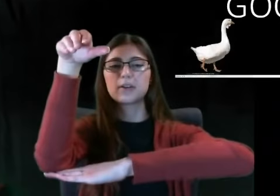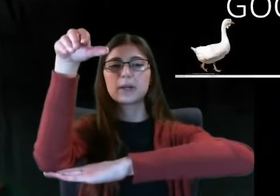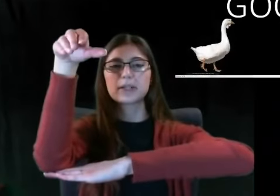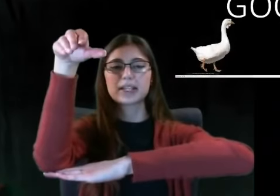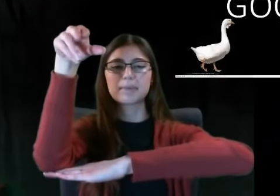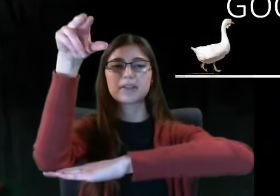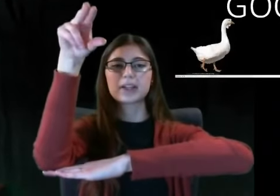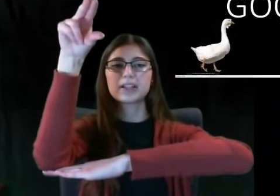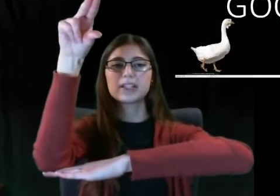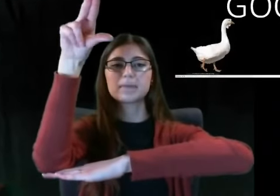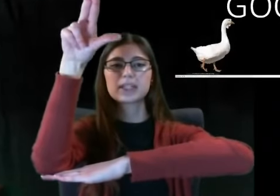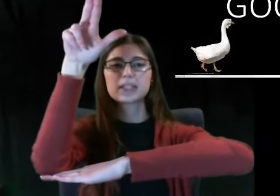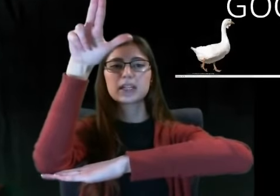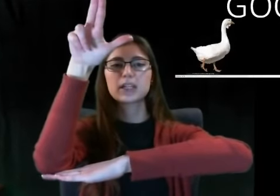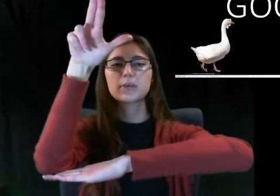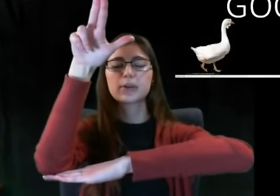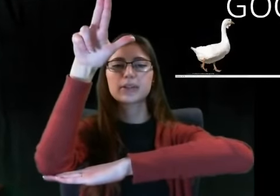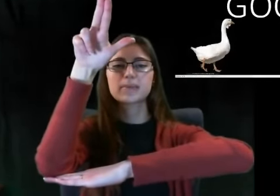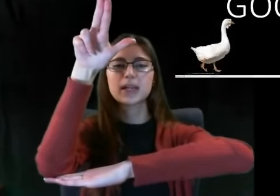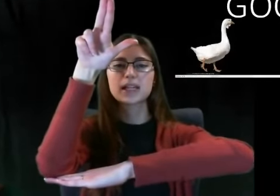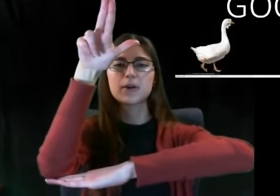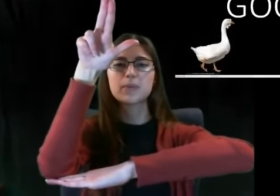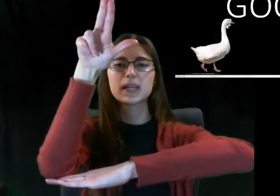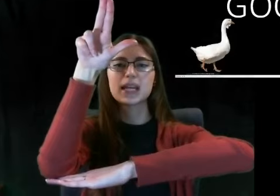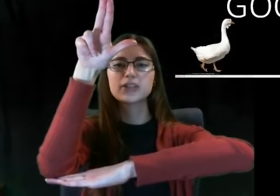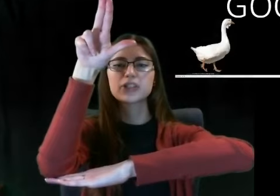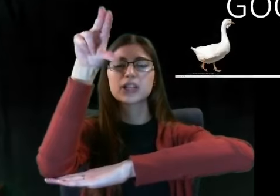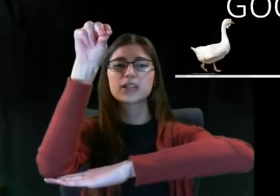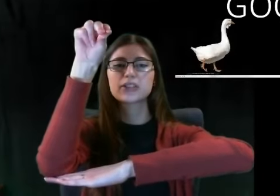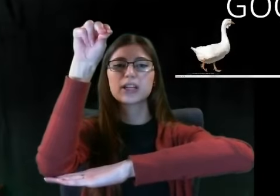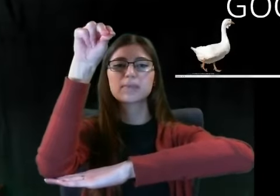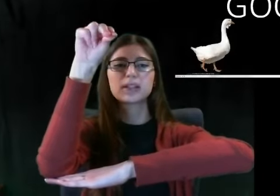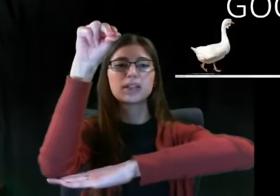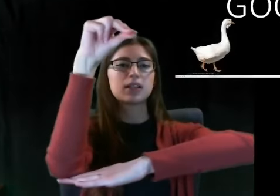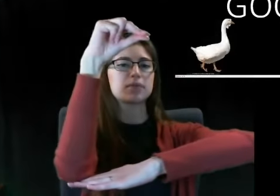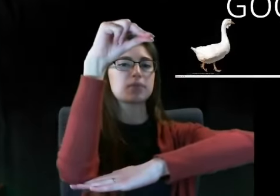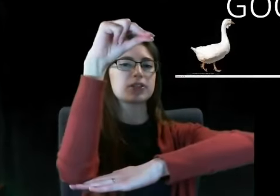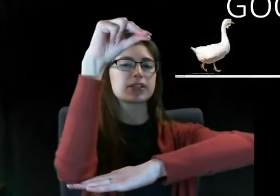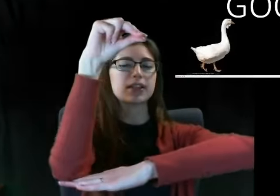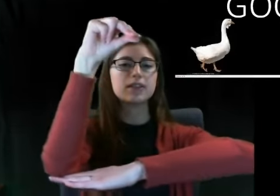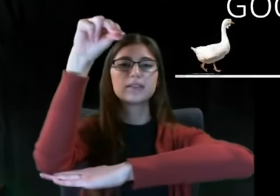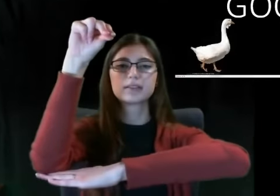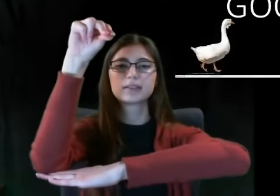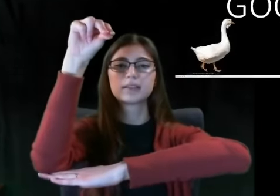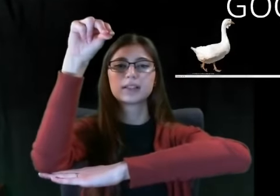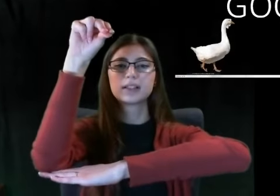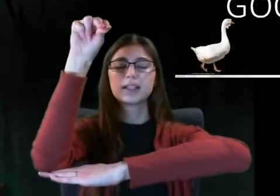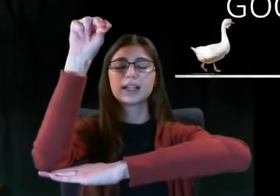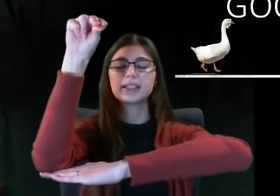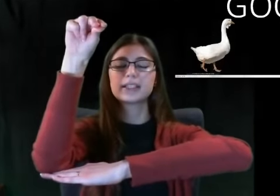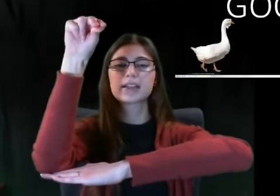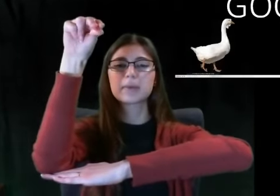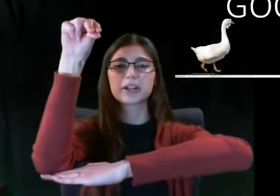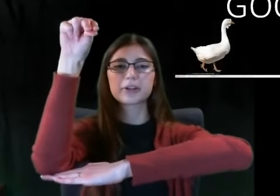on top of your fingertips. You are going to make an open H hand shape, pinch it together. And this is going to be your goose's